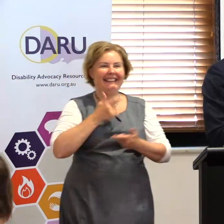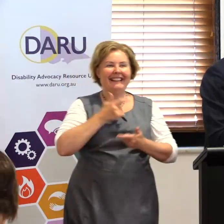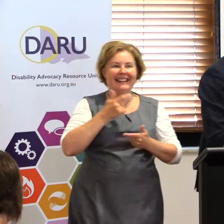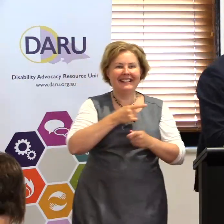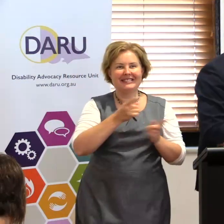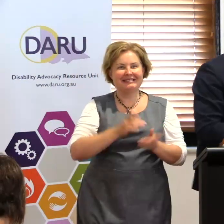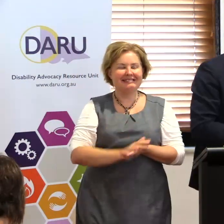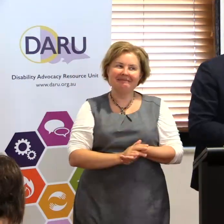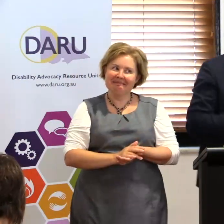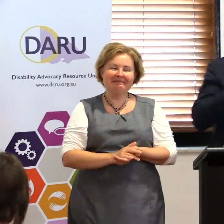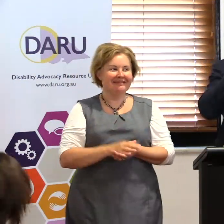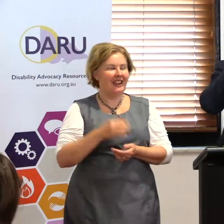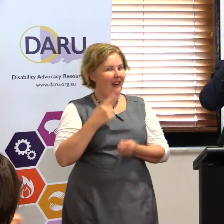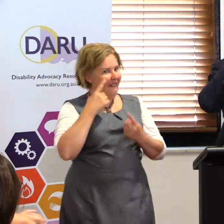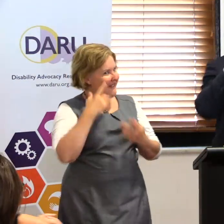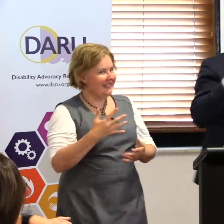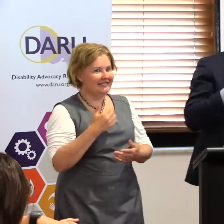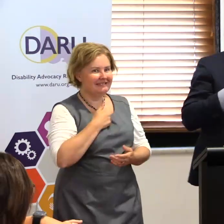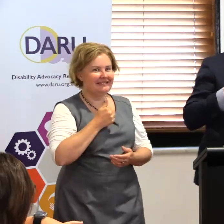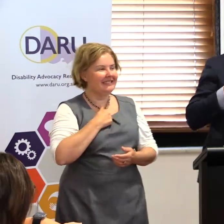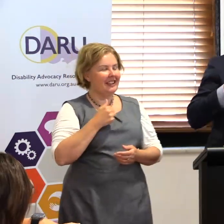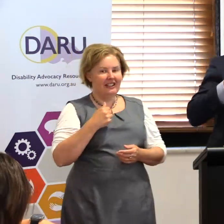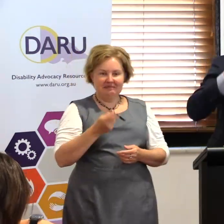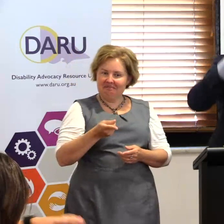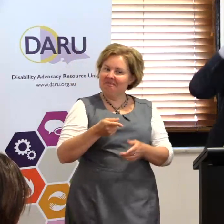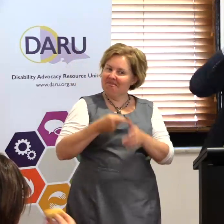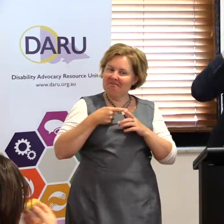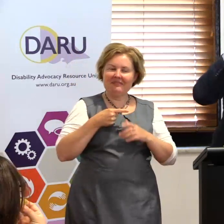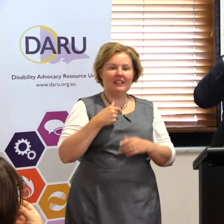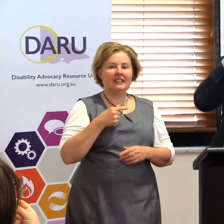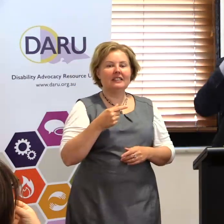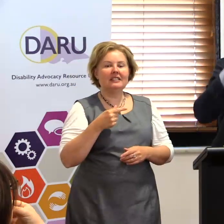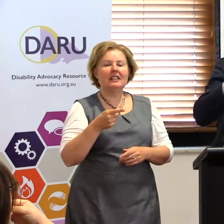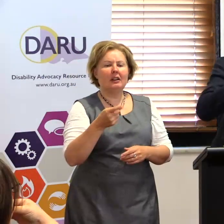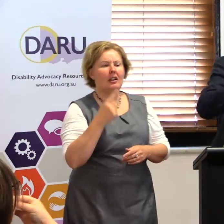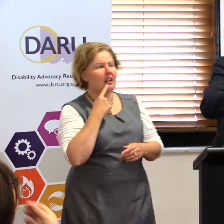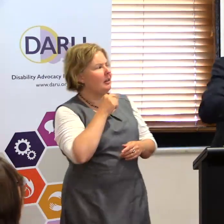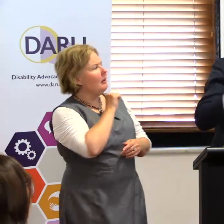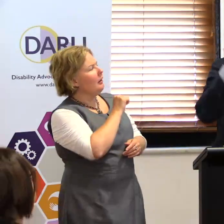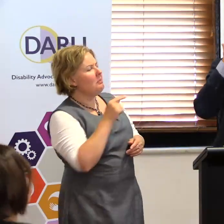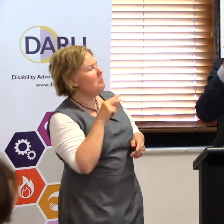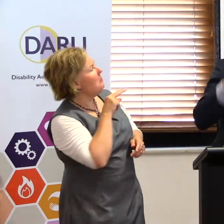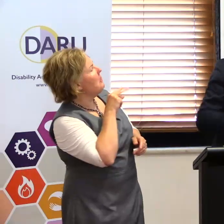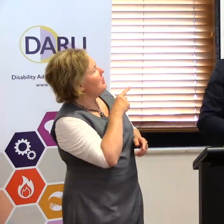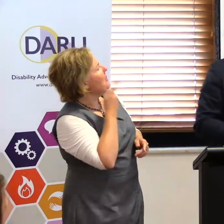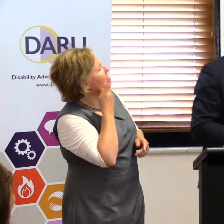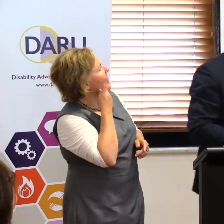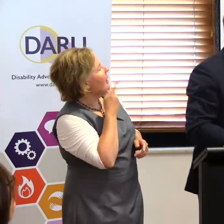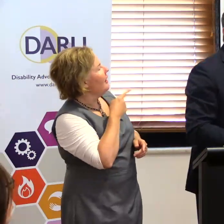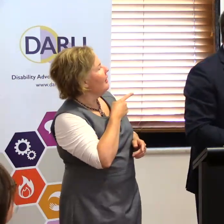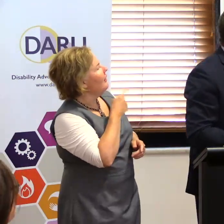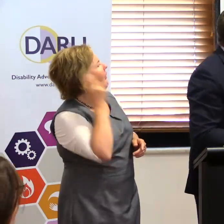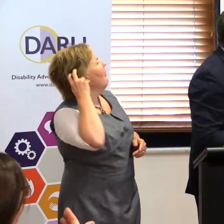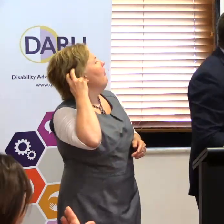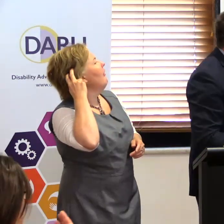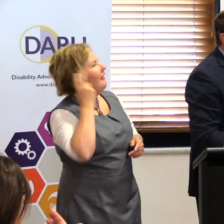So, I often get that, like I said, oh, is this your mobile phone device, is it? And I said, no, it's actually